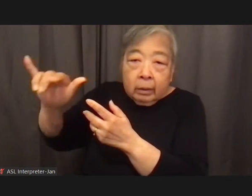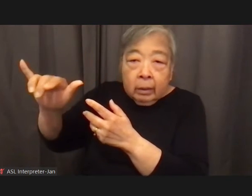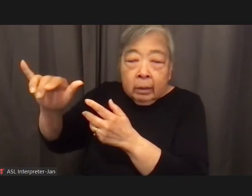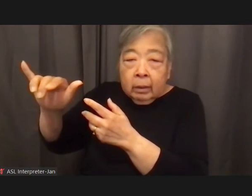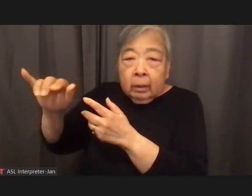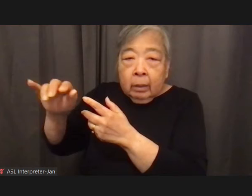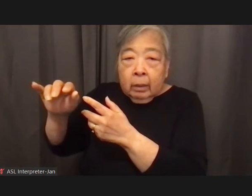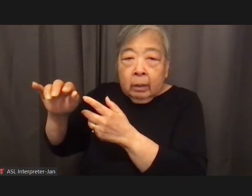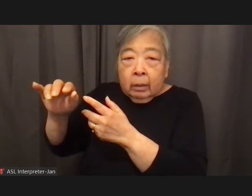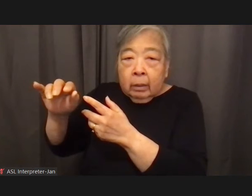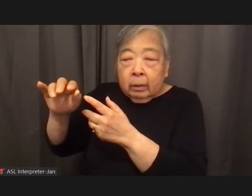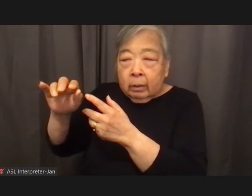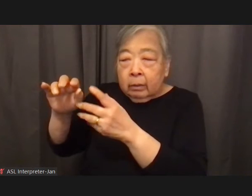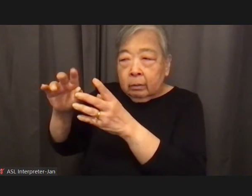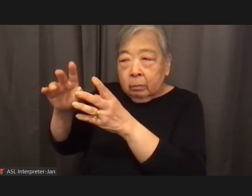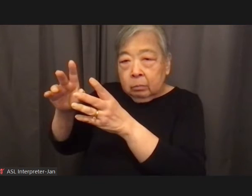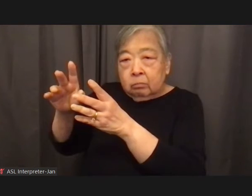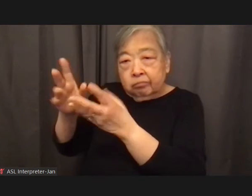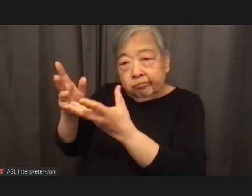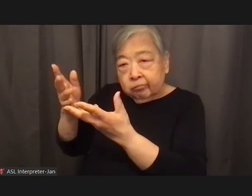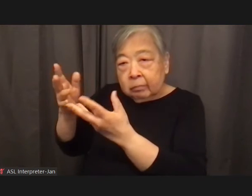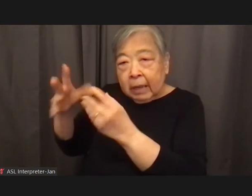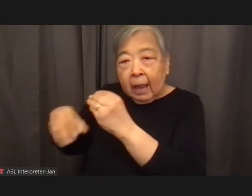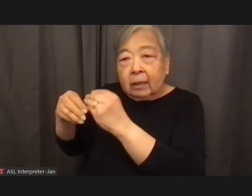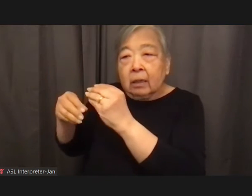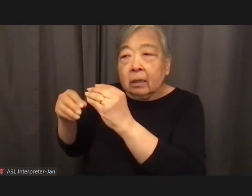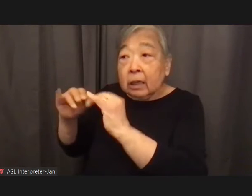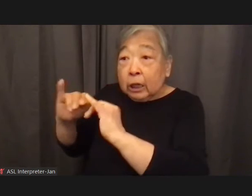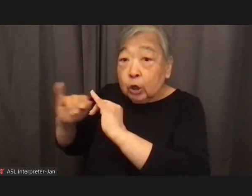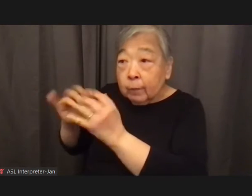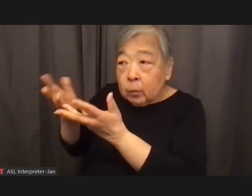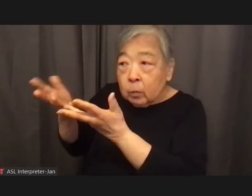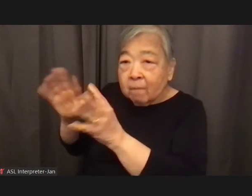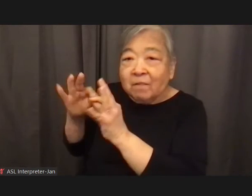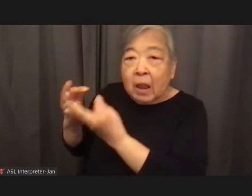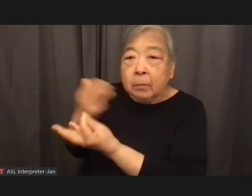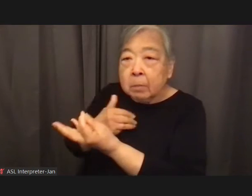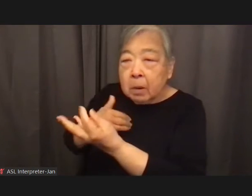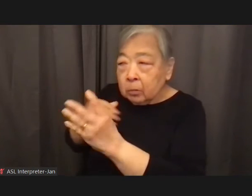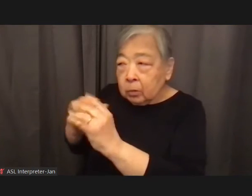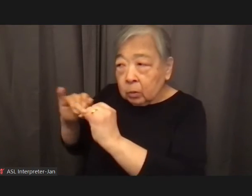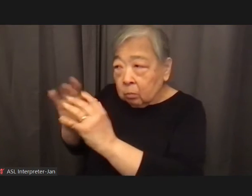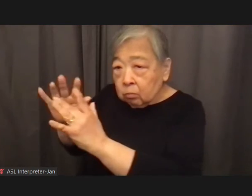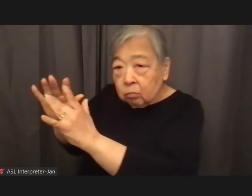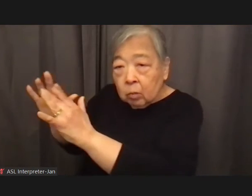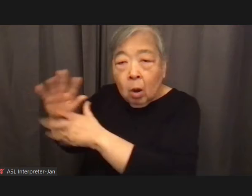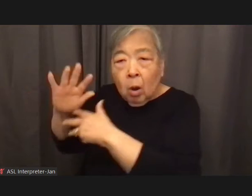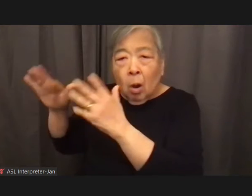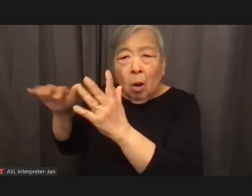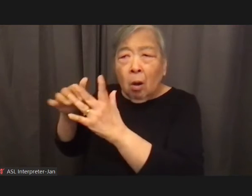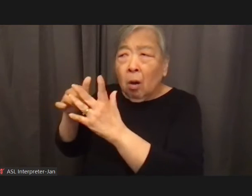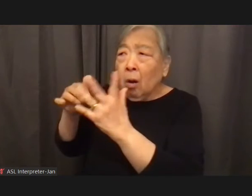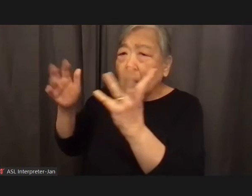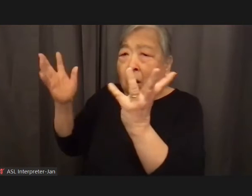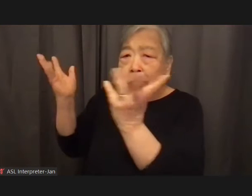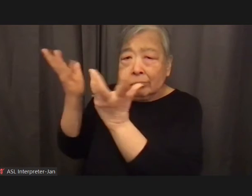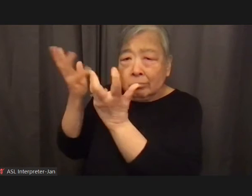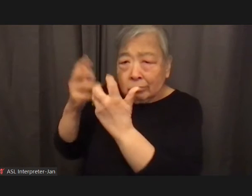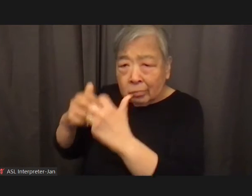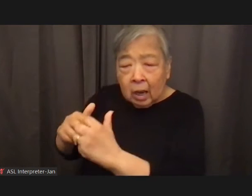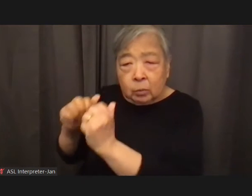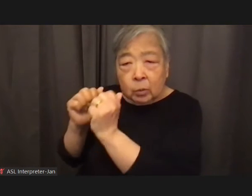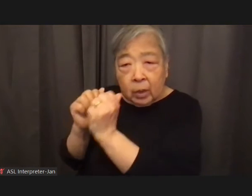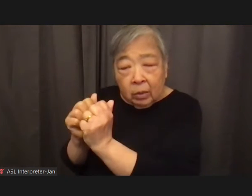the wider interviews with family members in Eritrea. These were all brought together both to discover